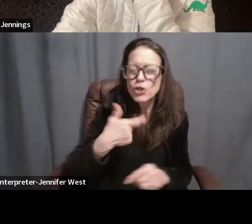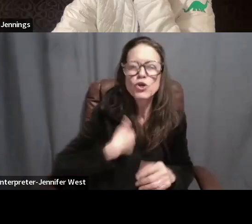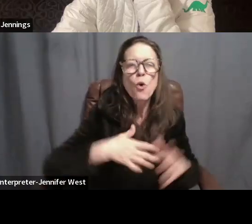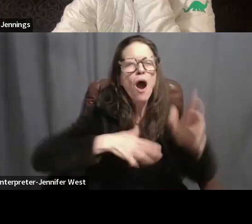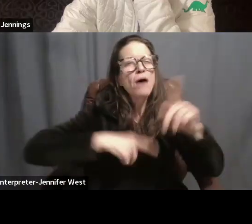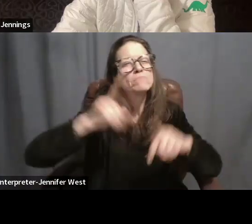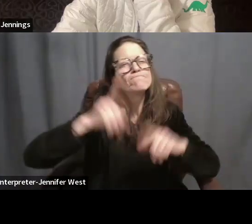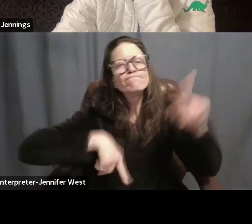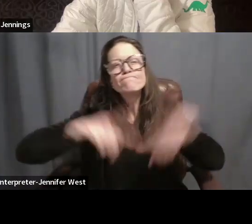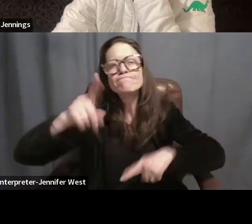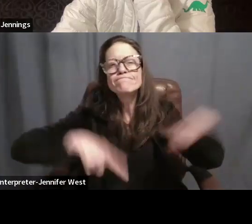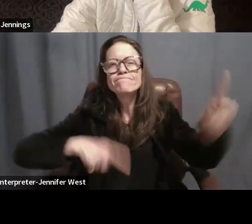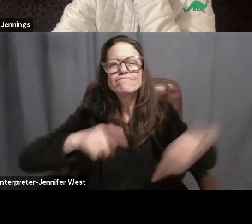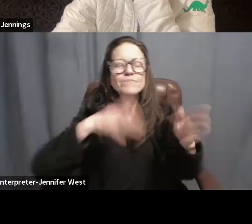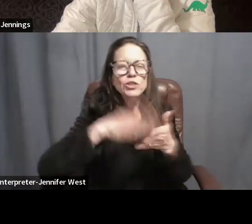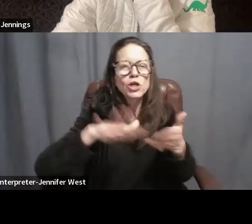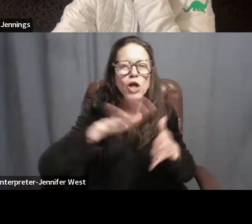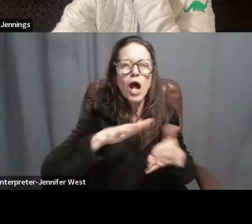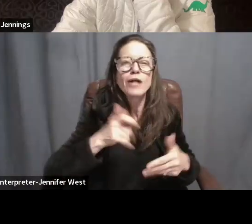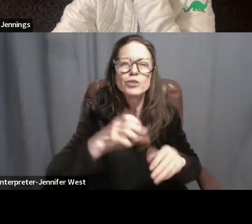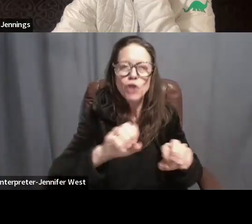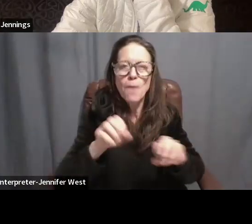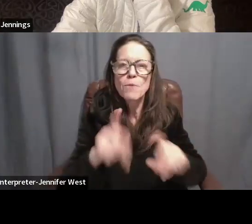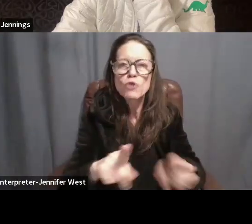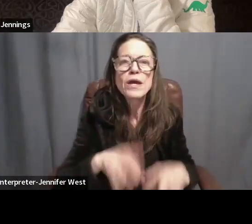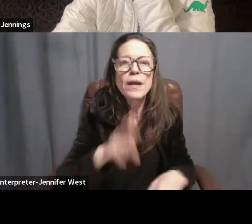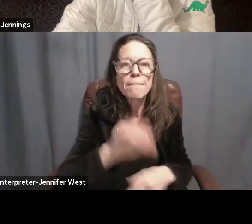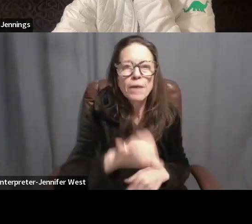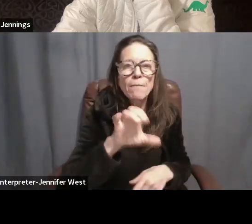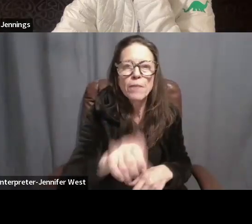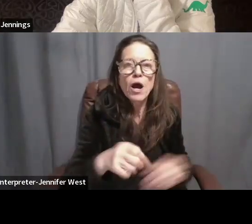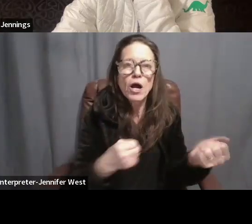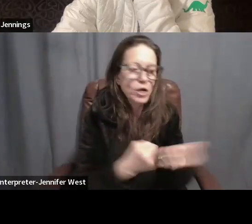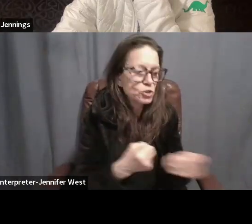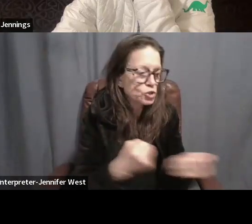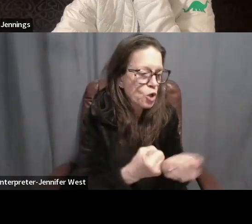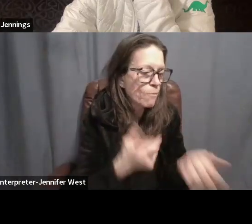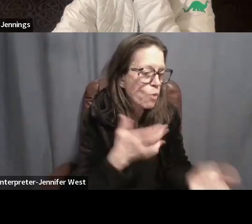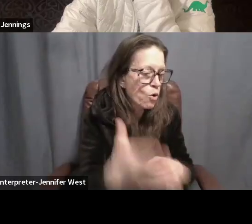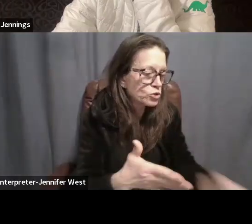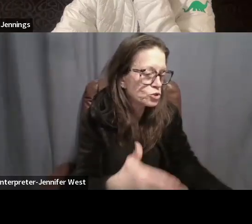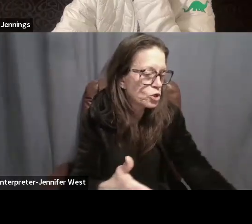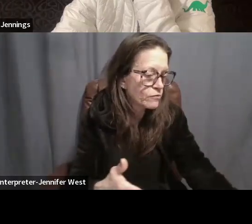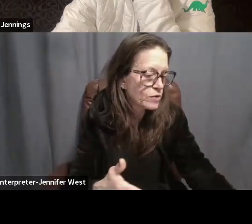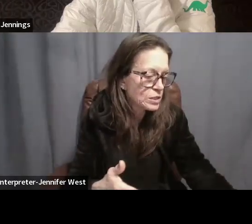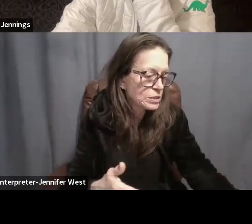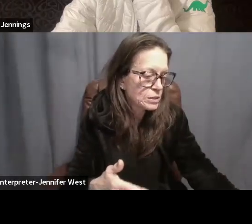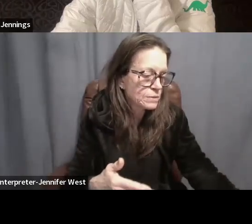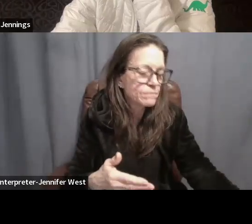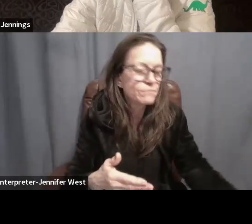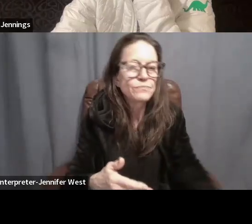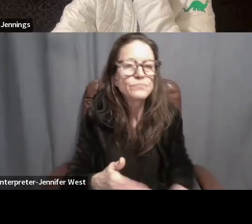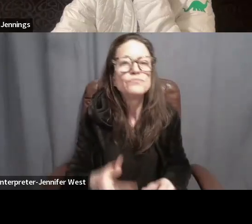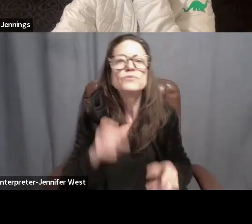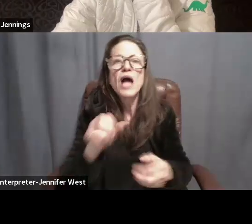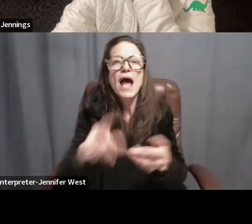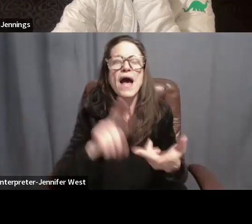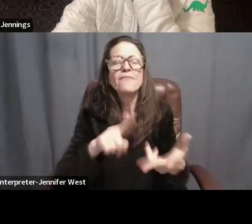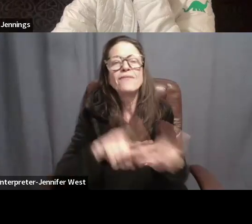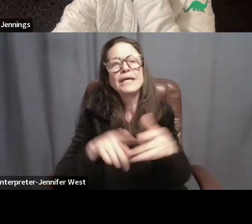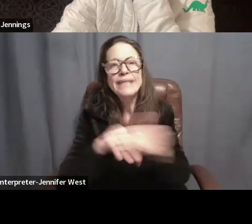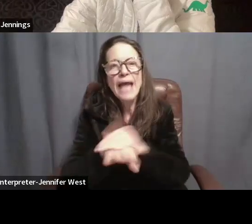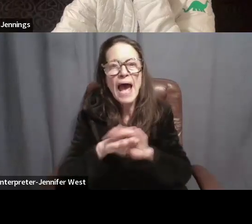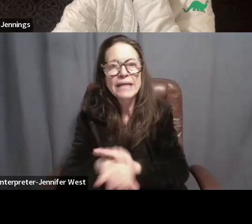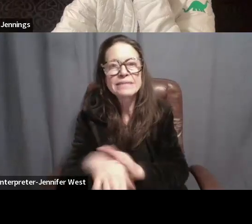opportunities, including Montgomery College Disability Support Services, Graduate Transition and Challenge Program, and accessing financial